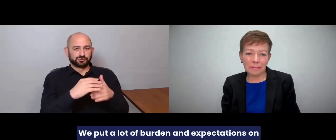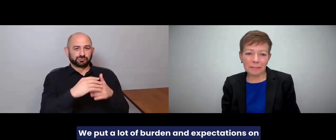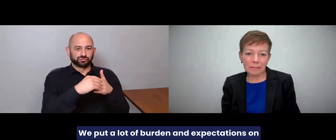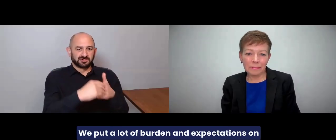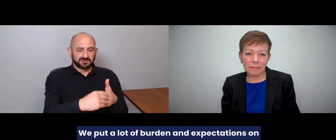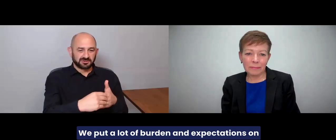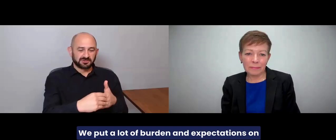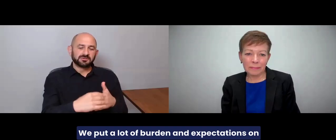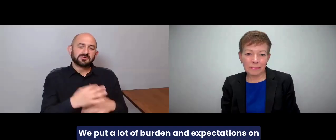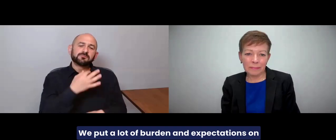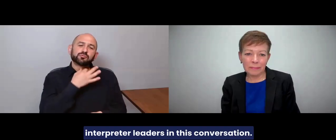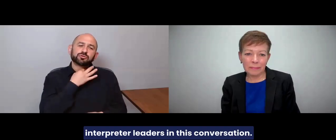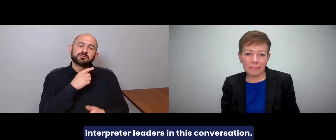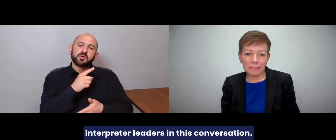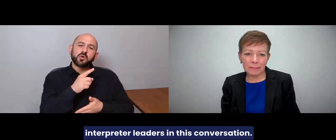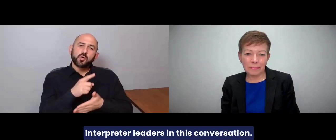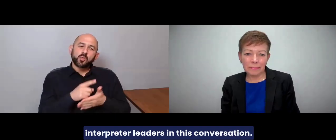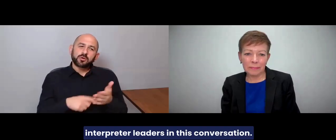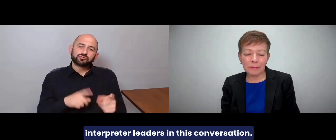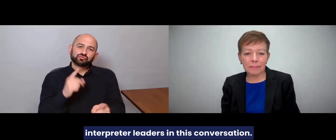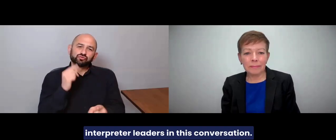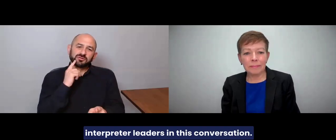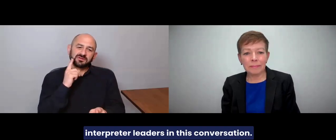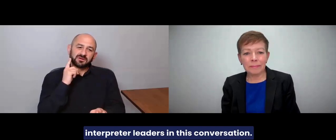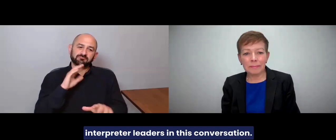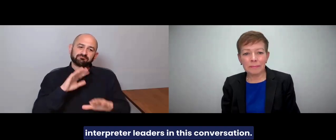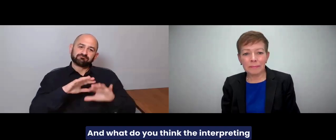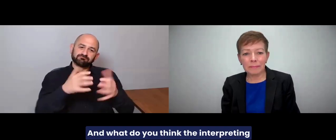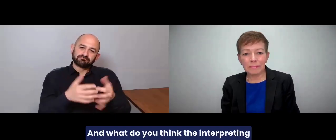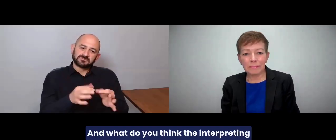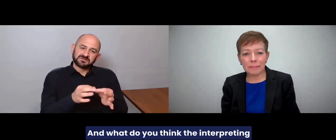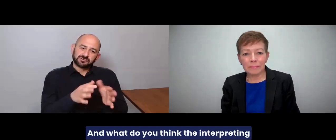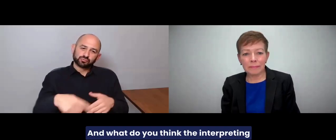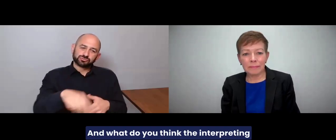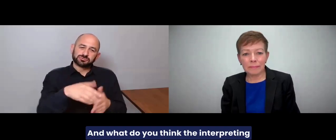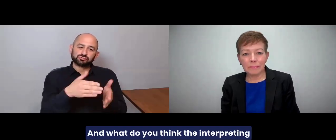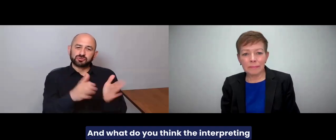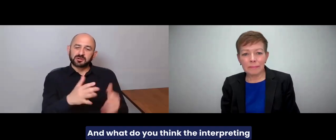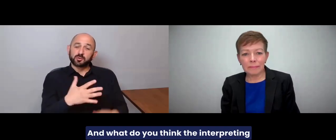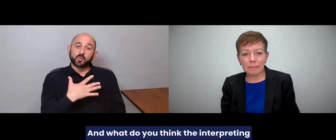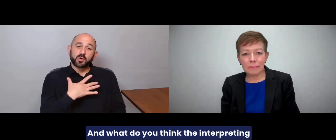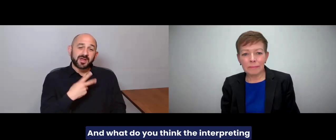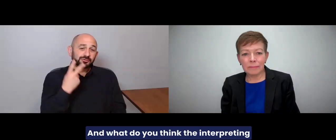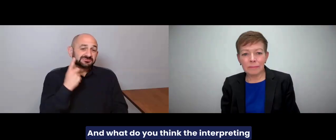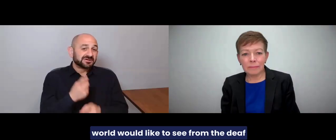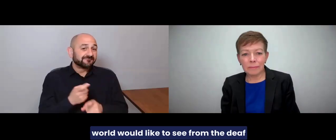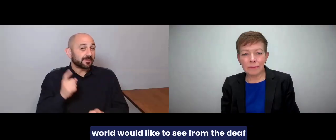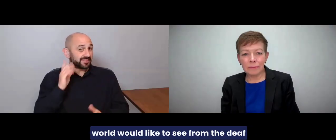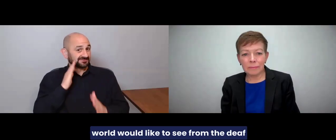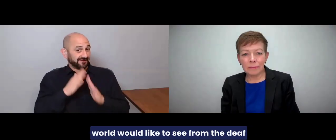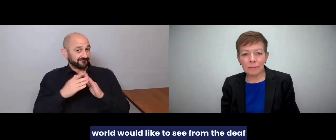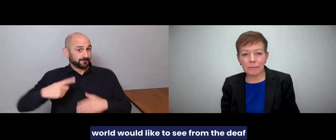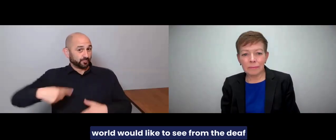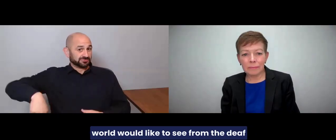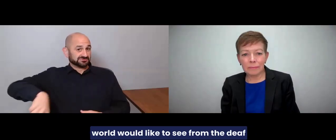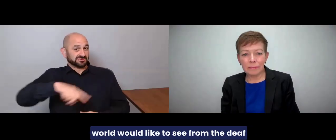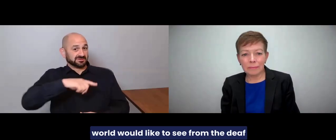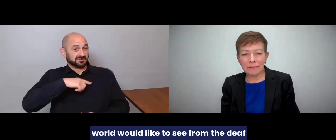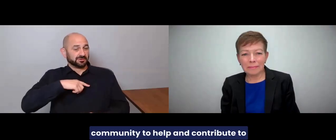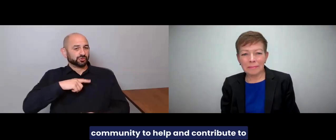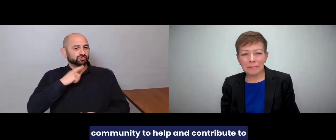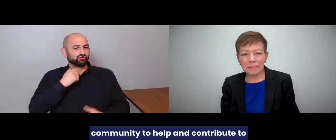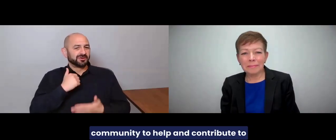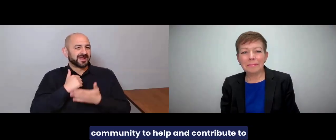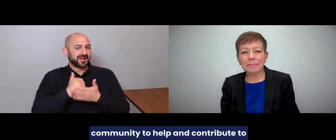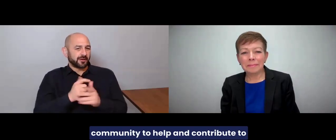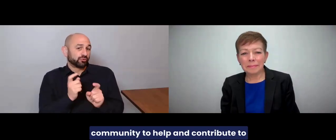lot of burden and expectations on interpreter leaders in this conversation. And what do you think the interpreting world would like to see from the